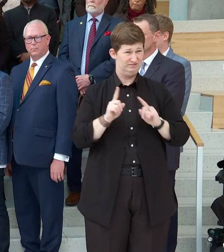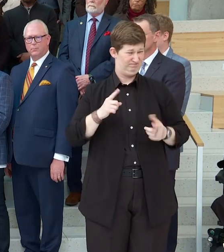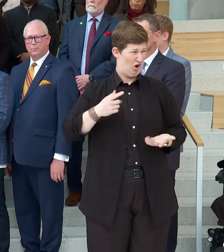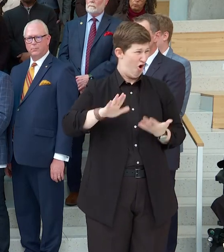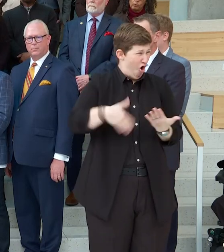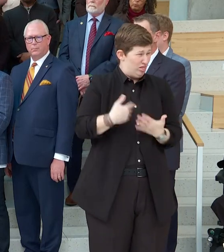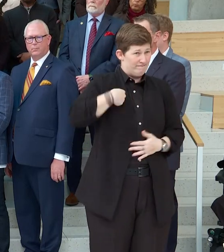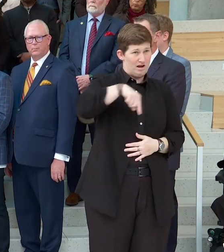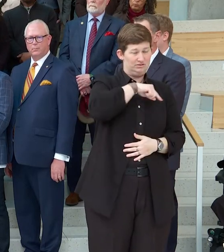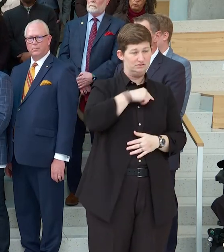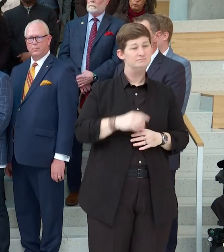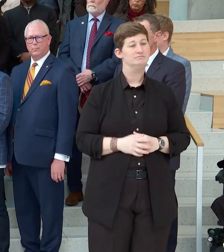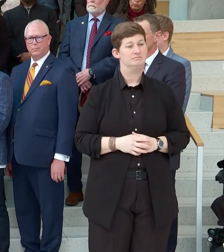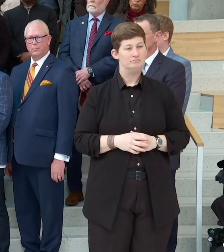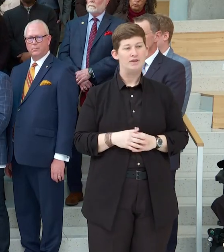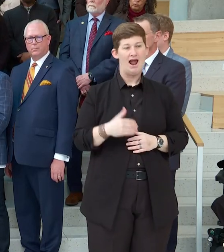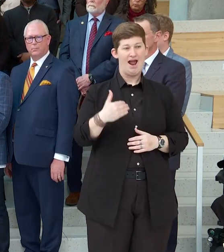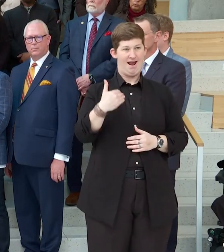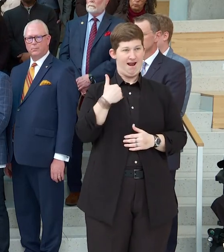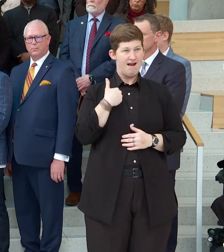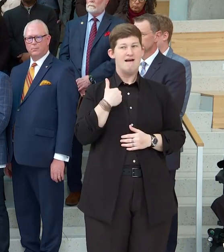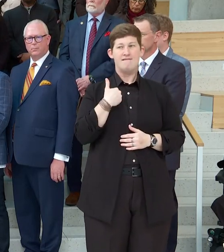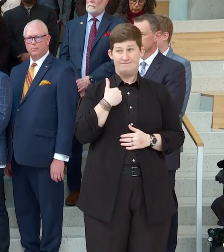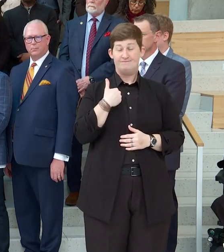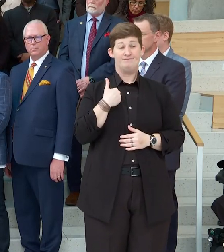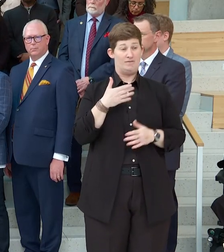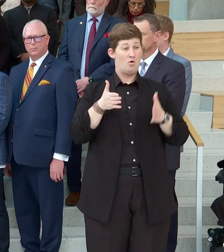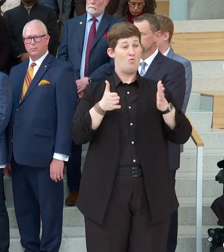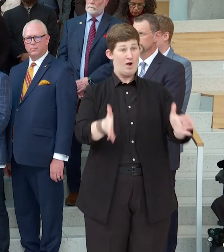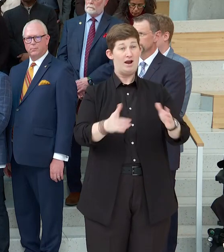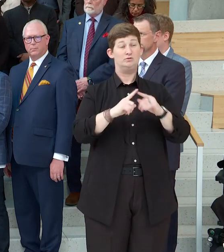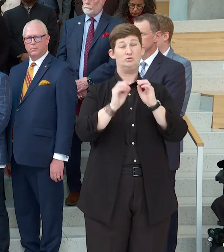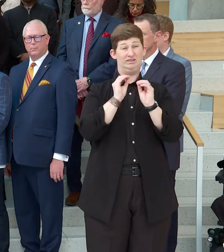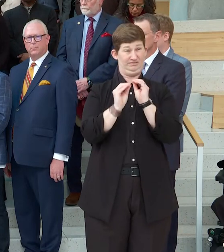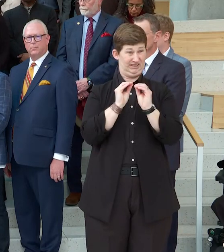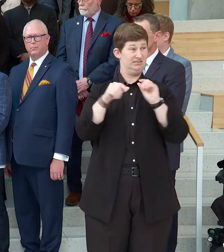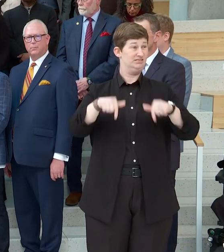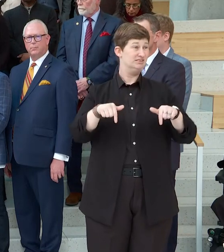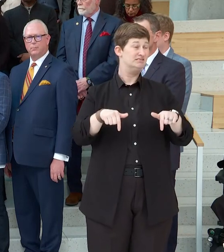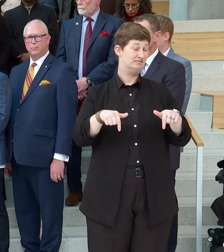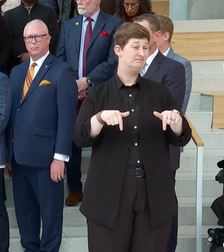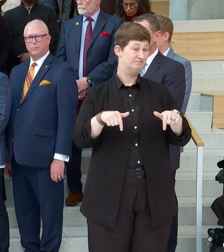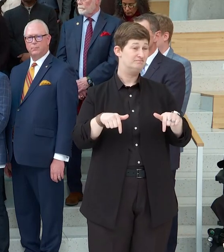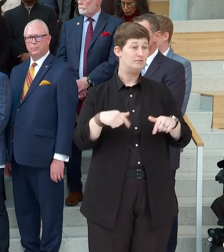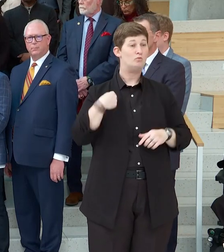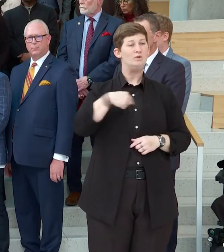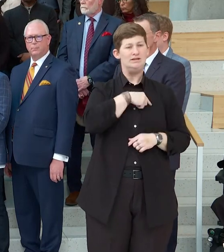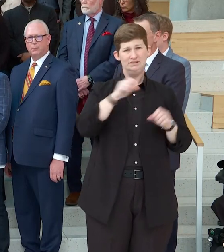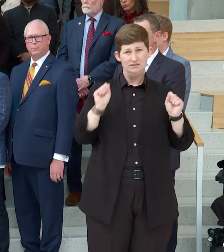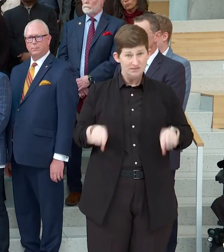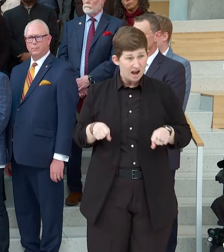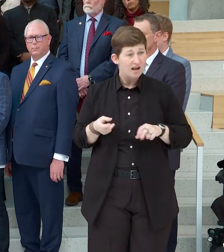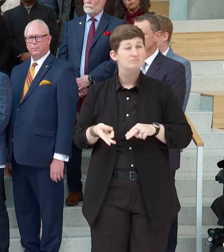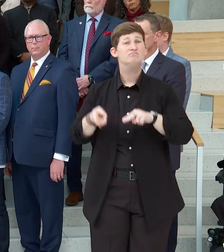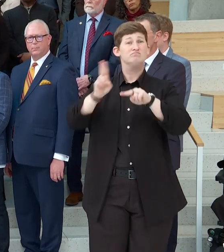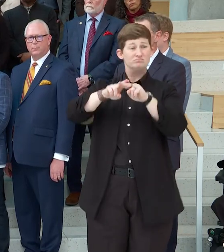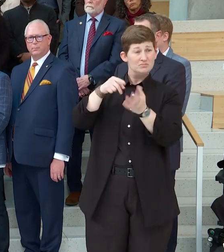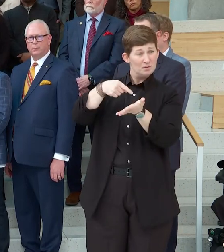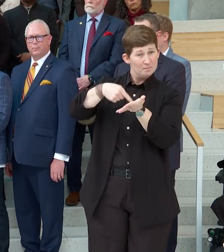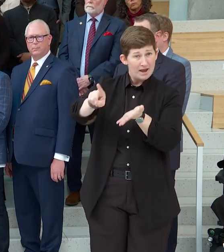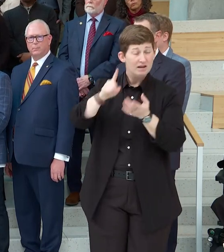there is a way where we can both dramatically increase the rate of pay for